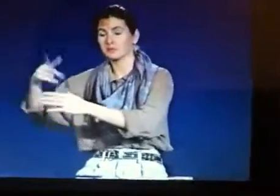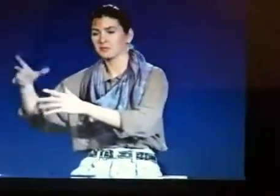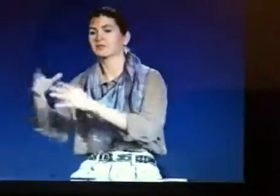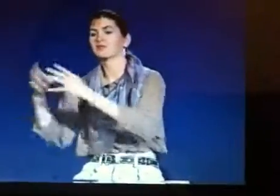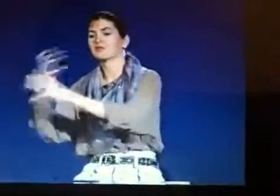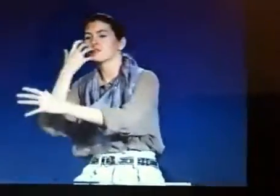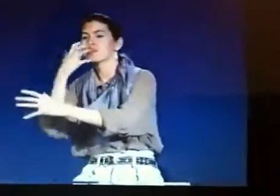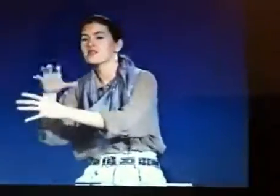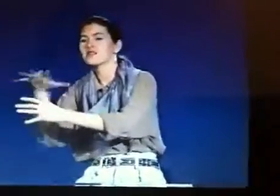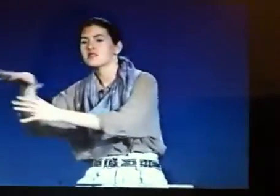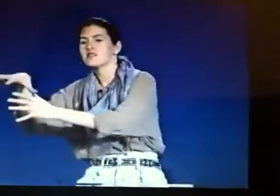So the veggies,